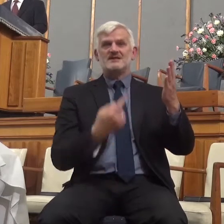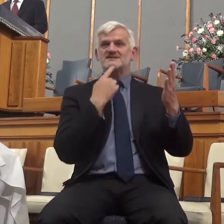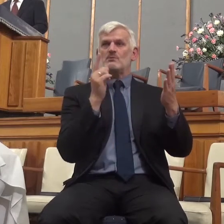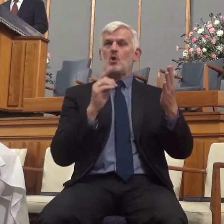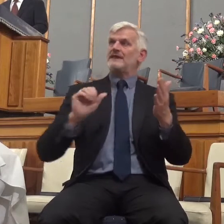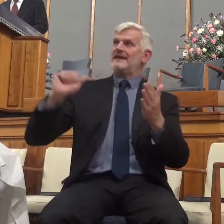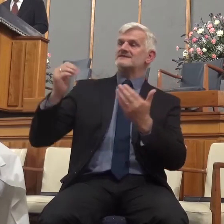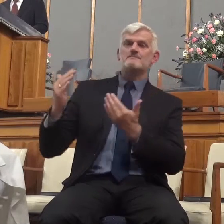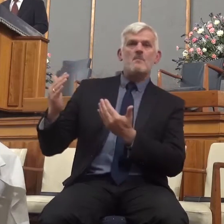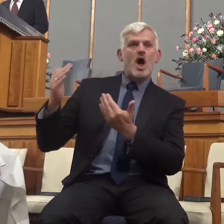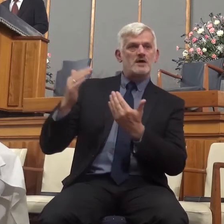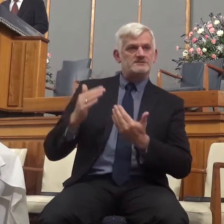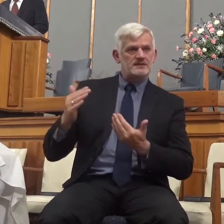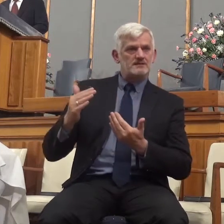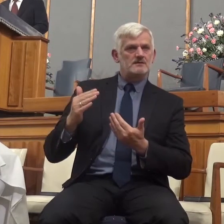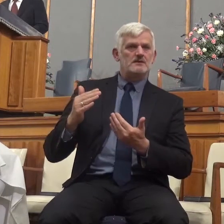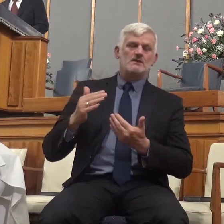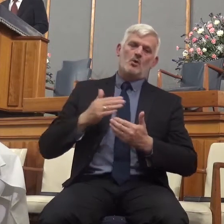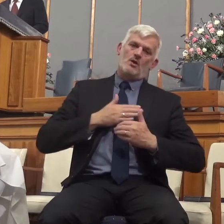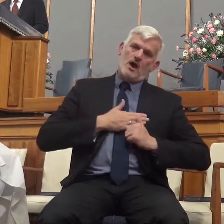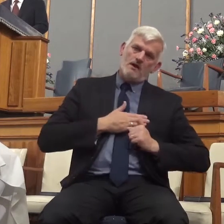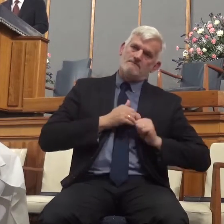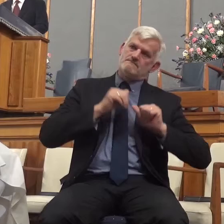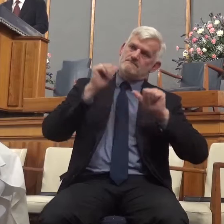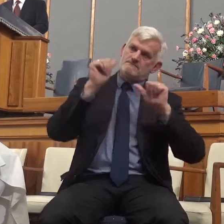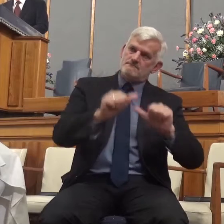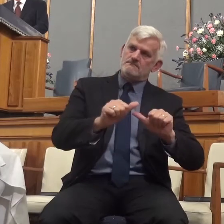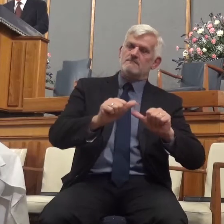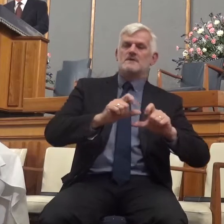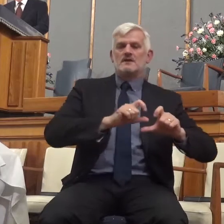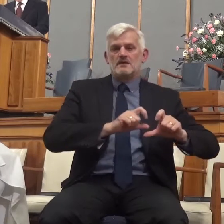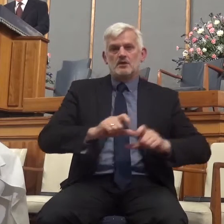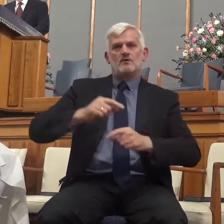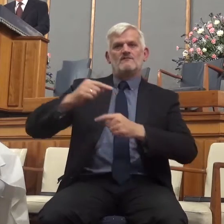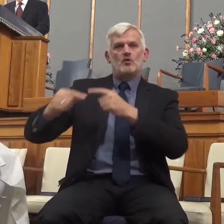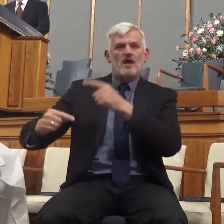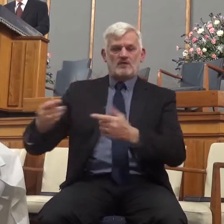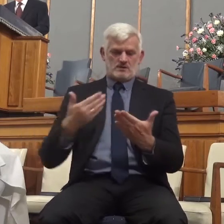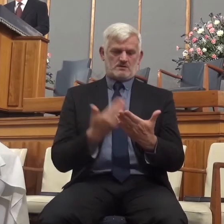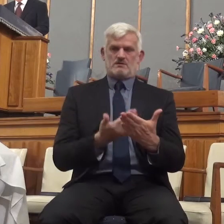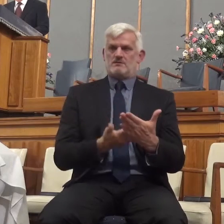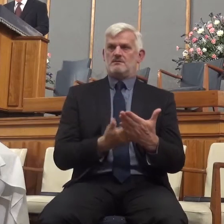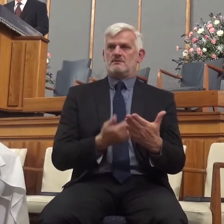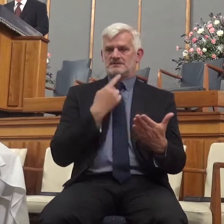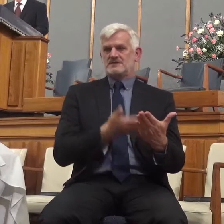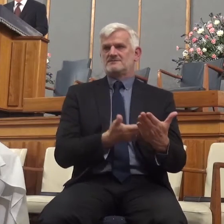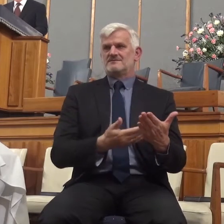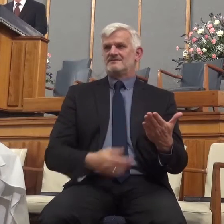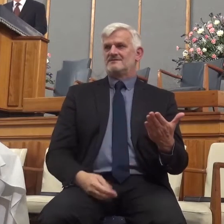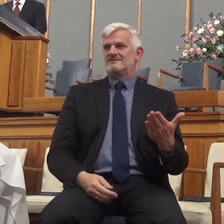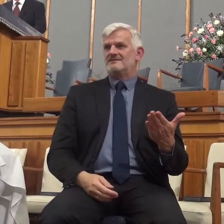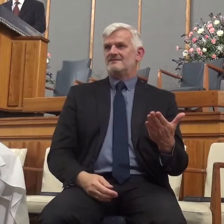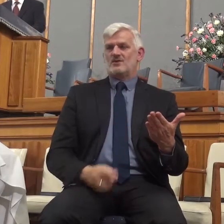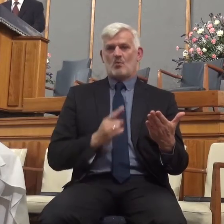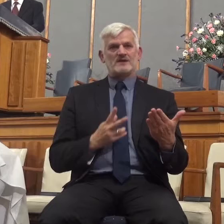mercy, his compassion, his kindness endure forever. And we could look